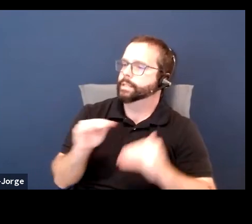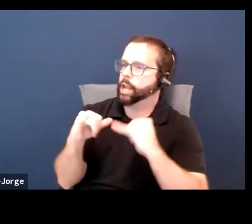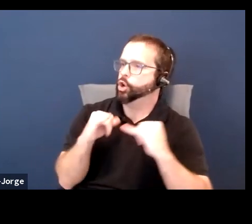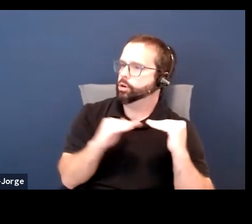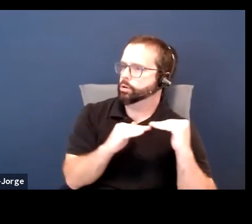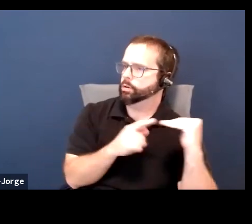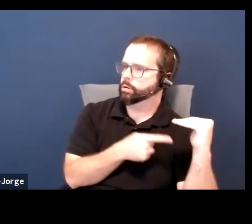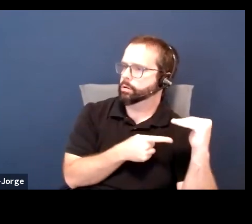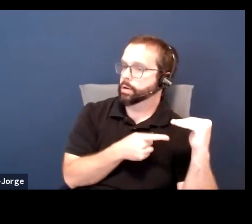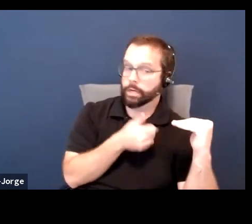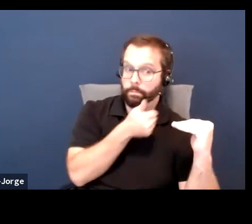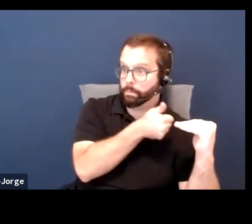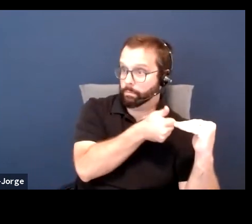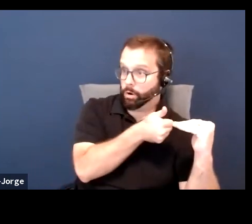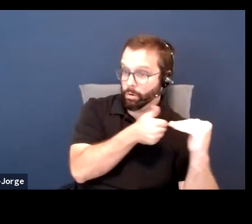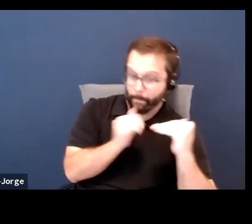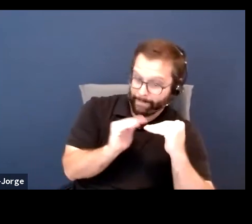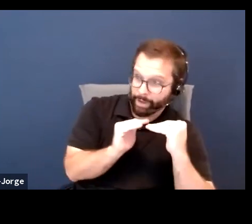full access and inclusion.